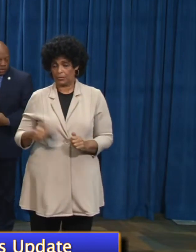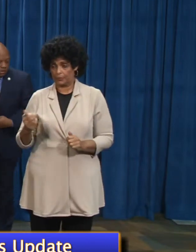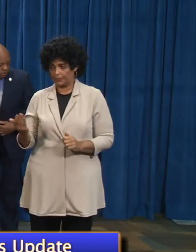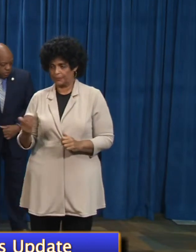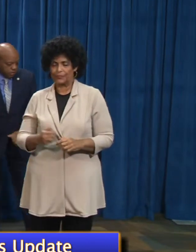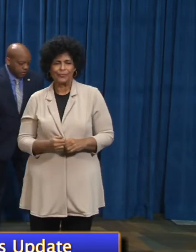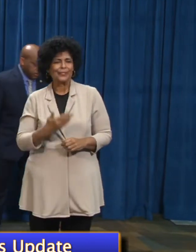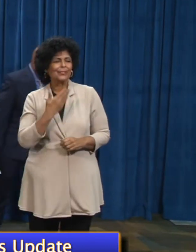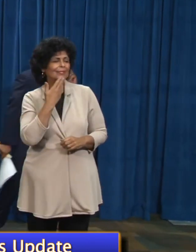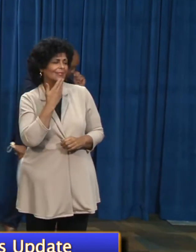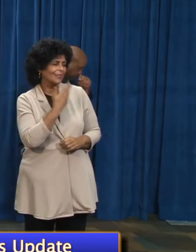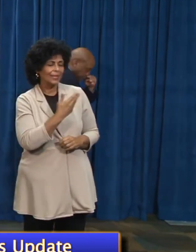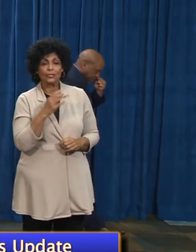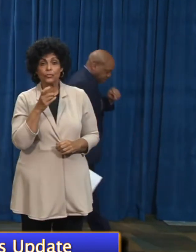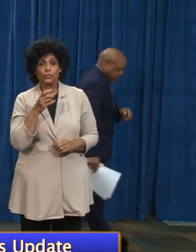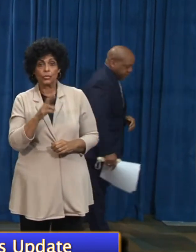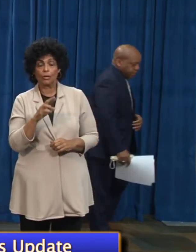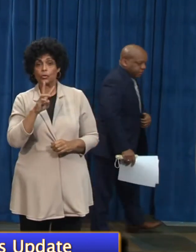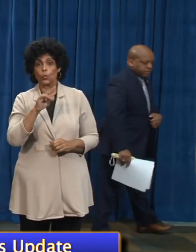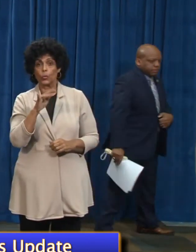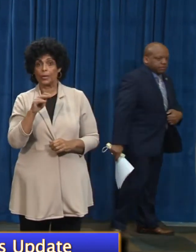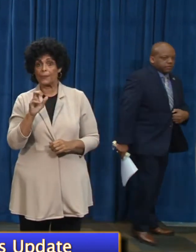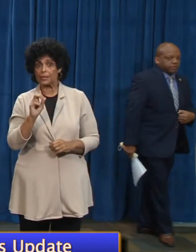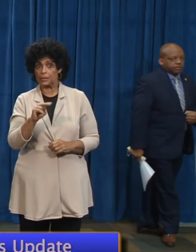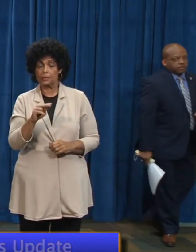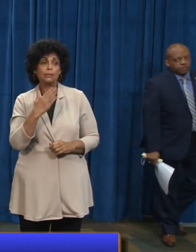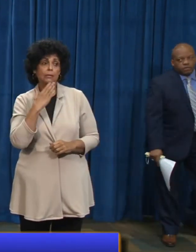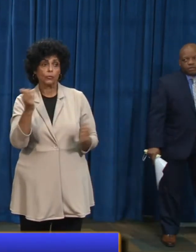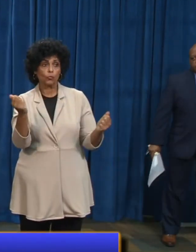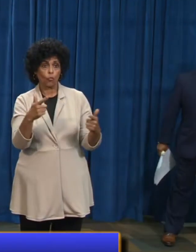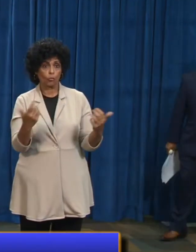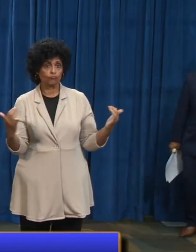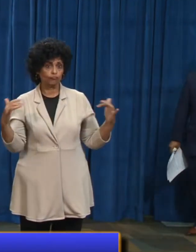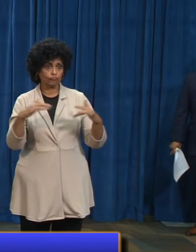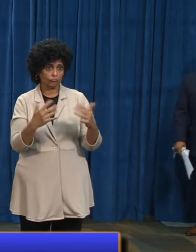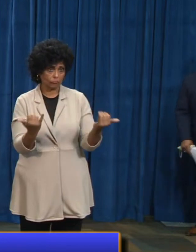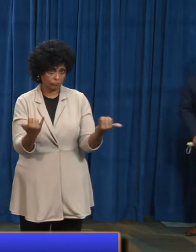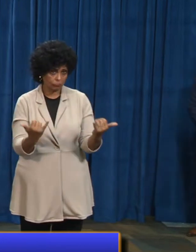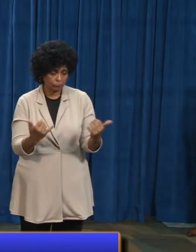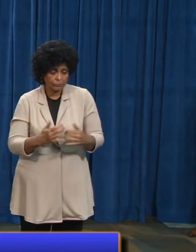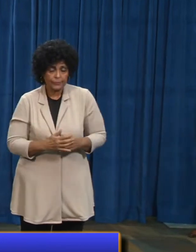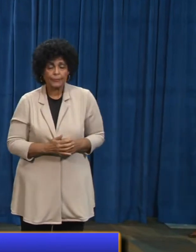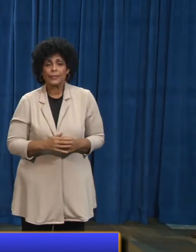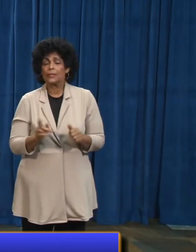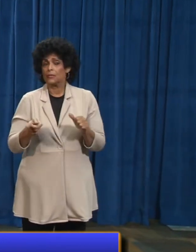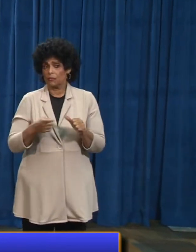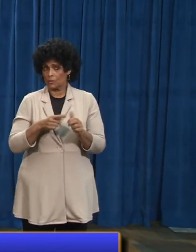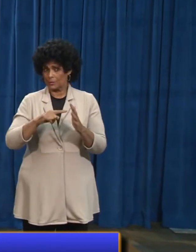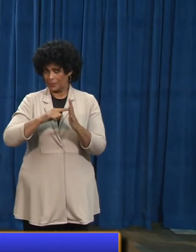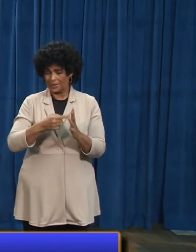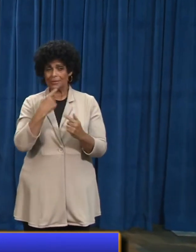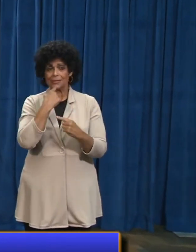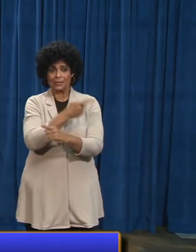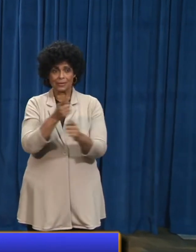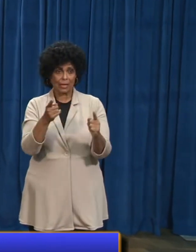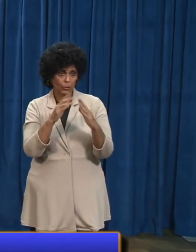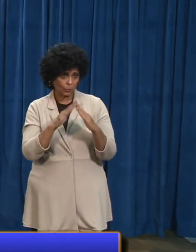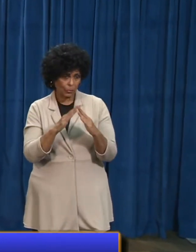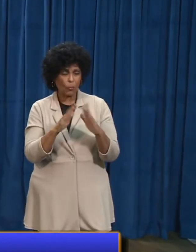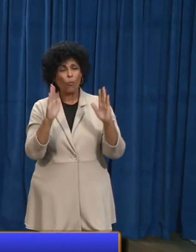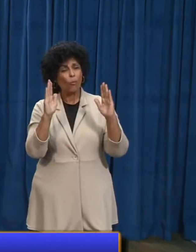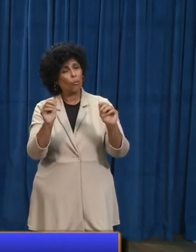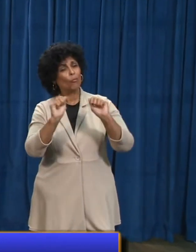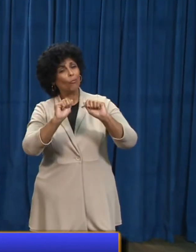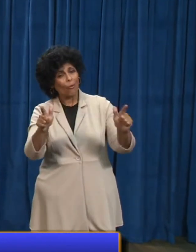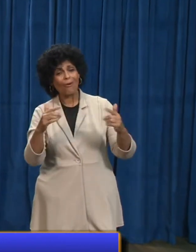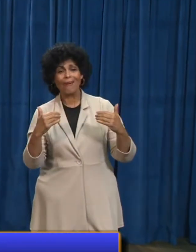Thank you, Dr. Williamson, and thank you to all of you for being here today. Let me begin by just saying to our community, I hope all of you had